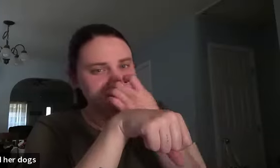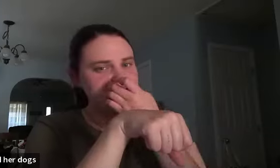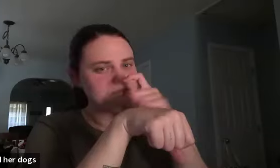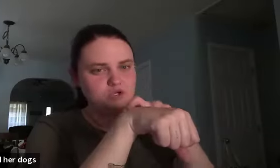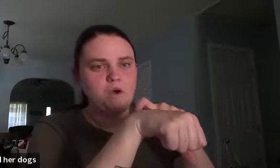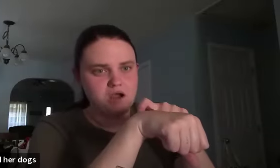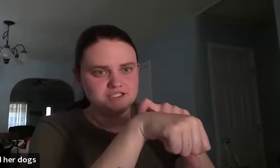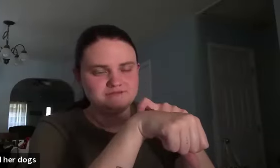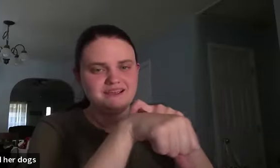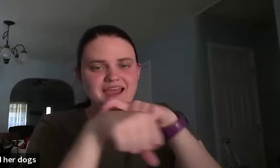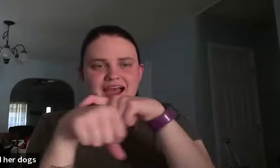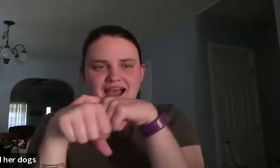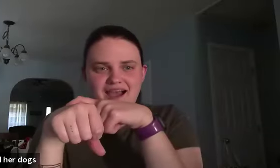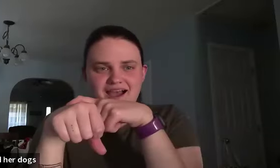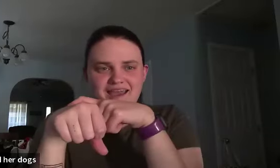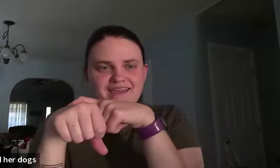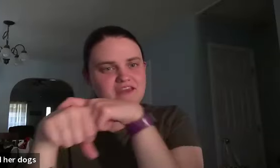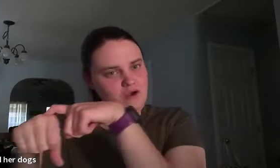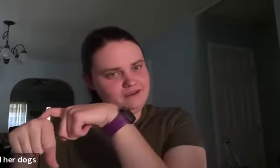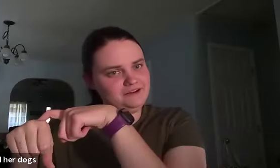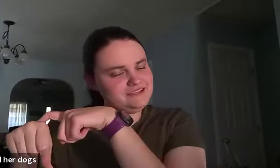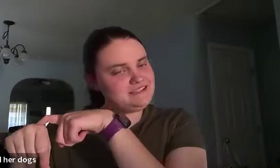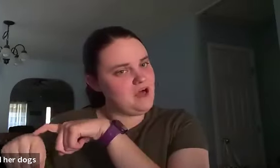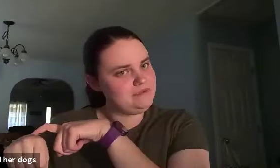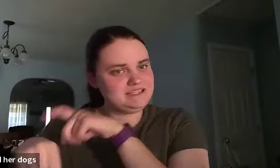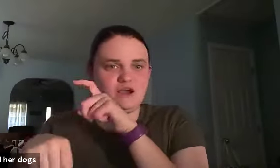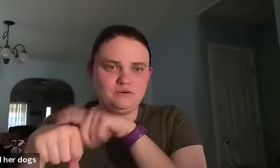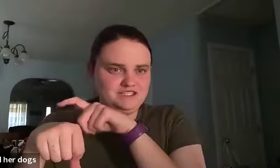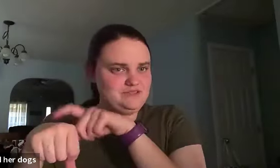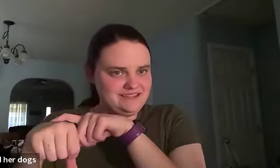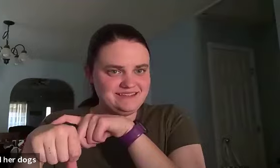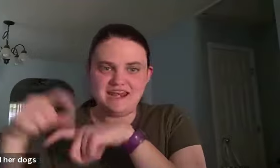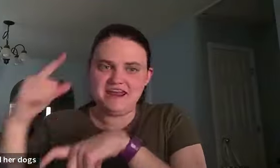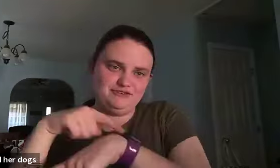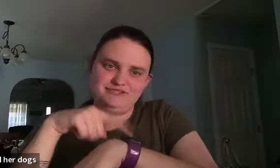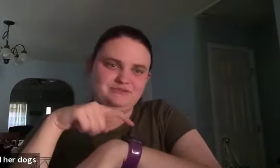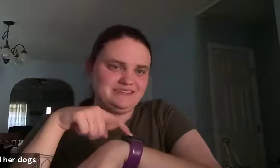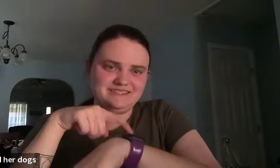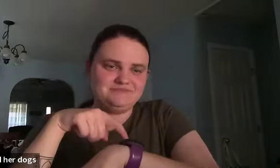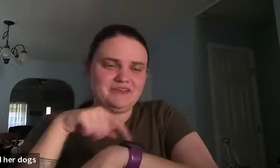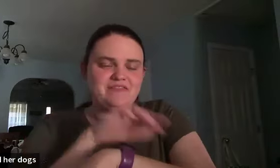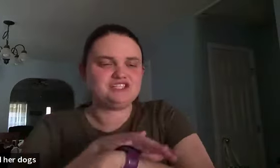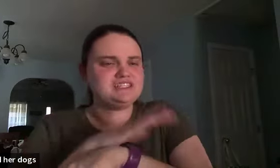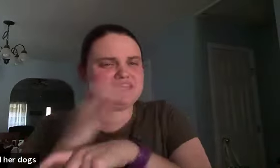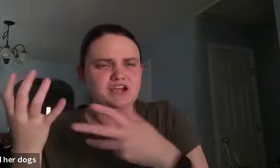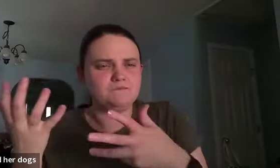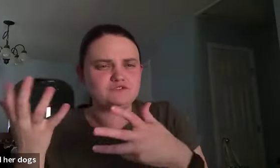would tap your watch. I get called out on this a lot because I always do this. I never do this. And that's just a